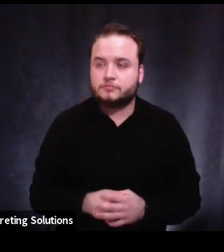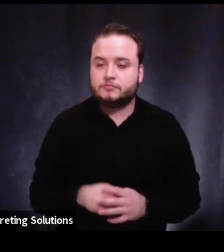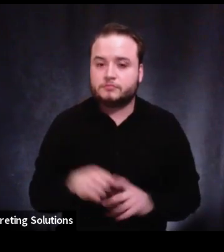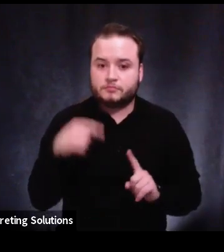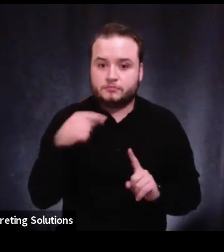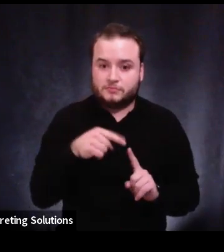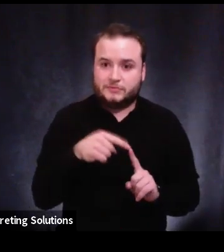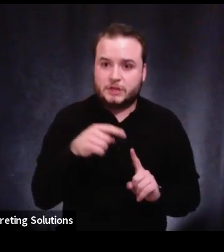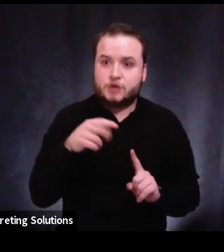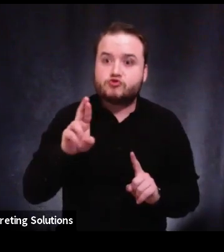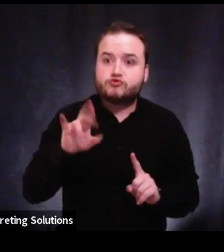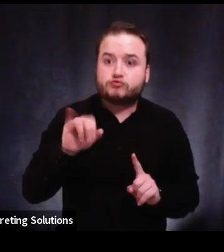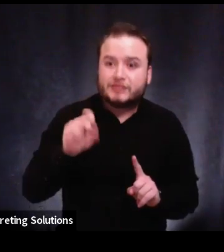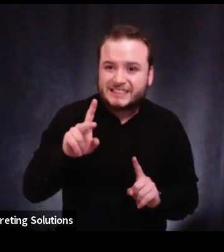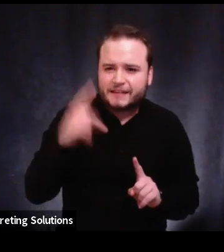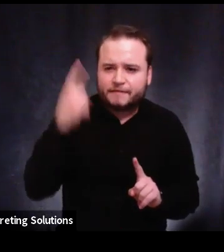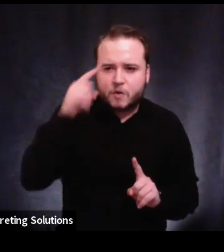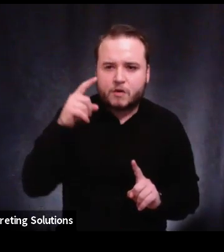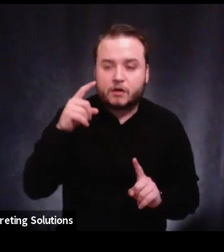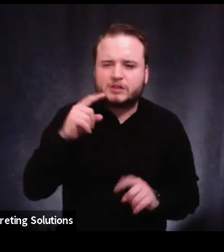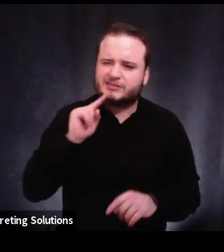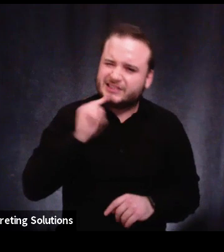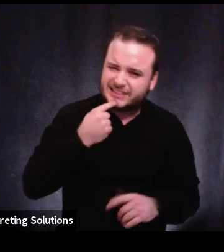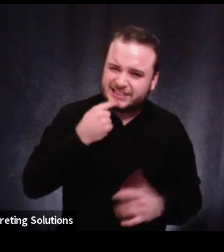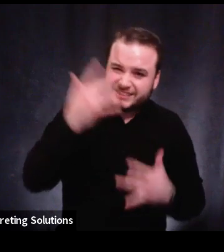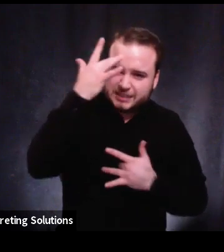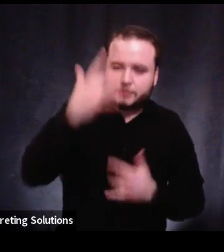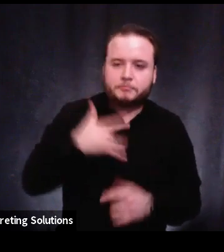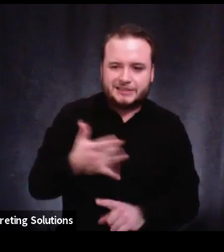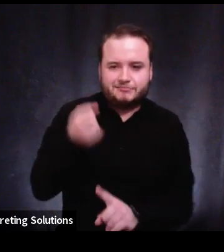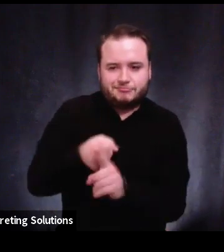and particularly those of a more